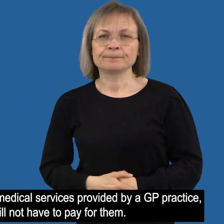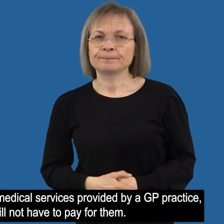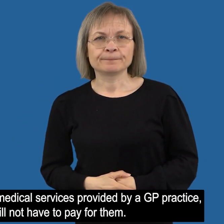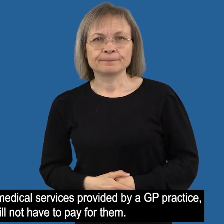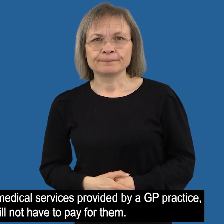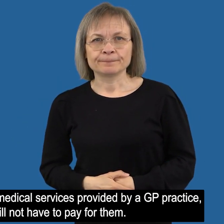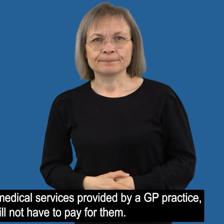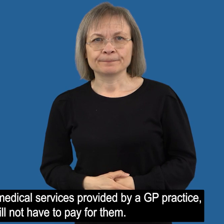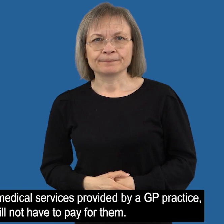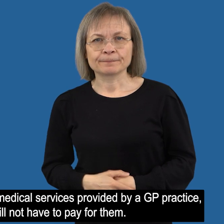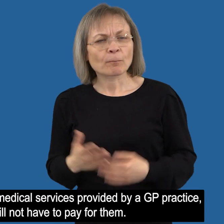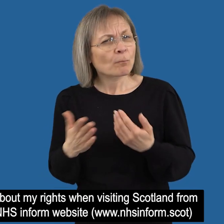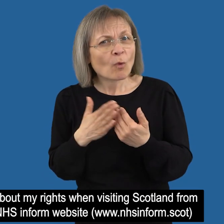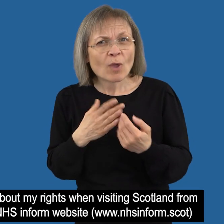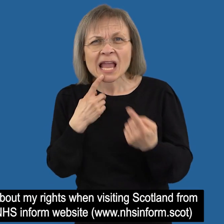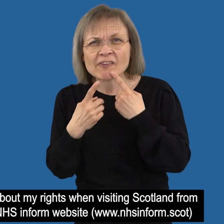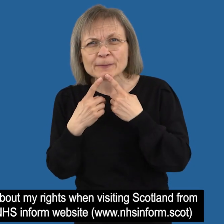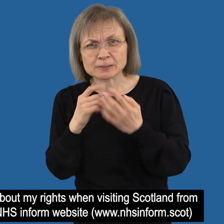on the NHS Inform website,